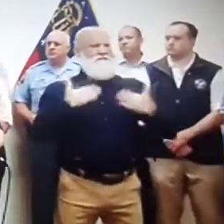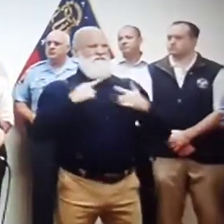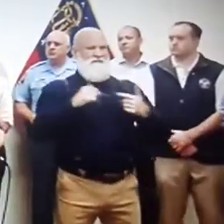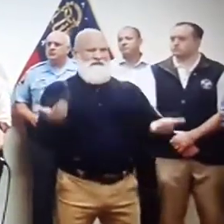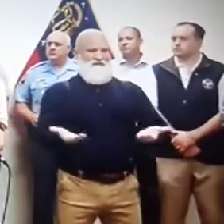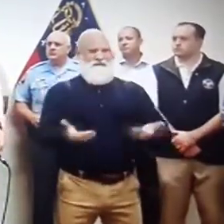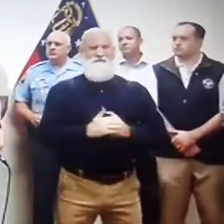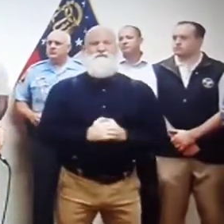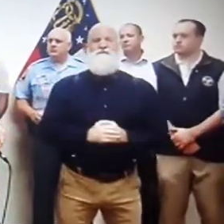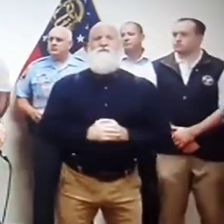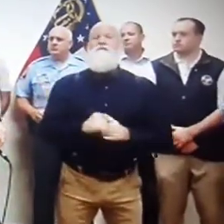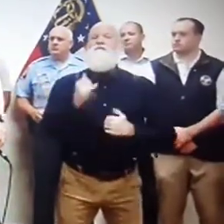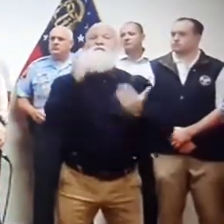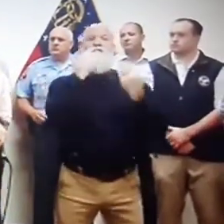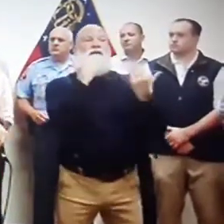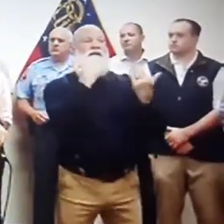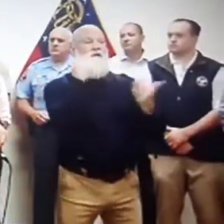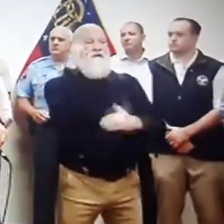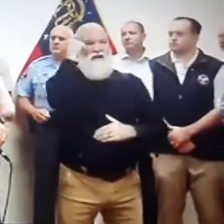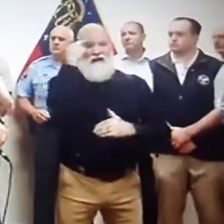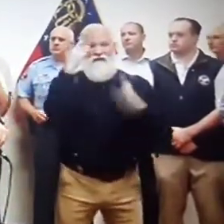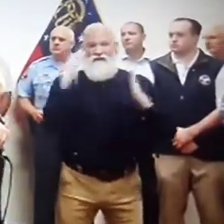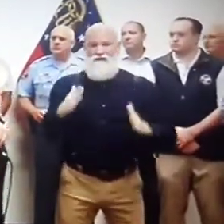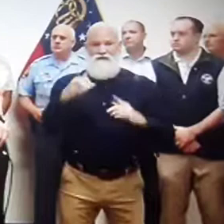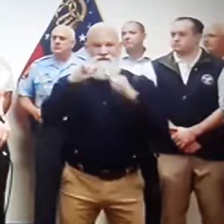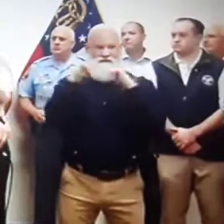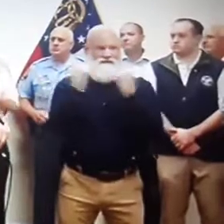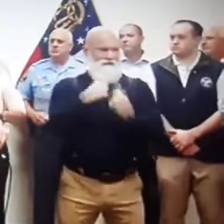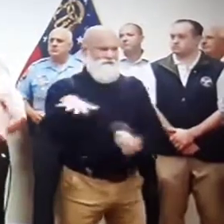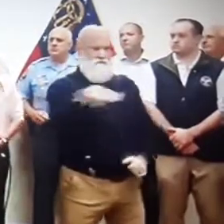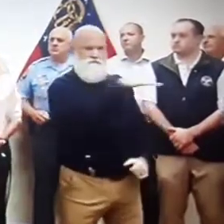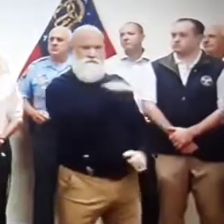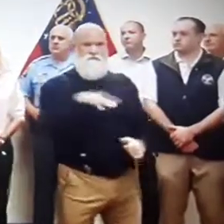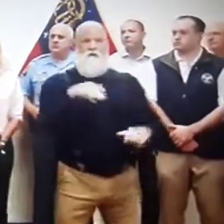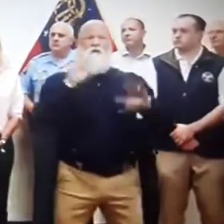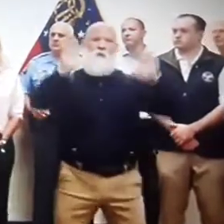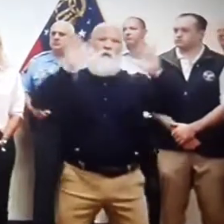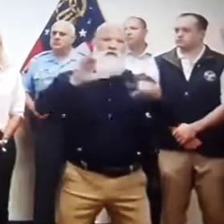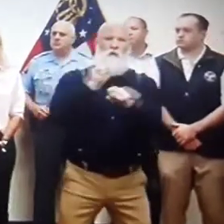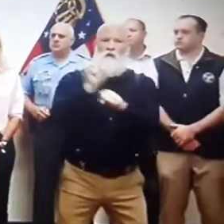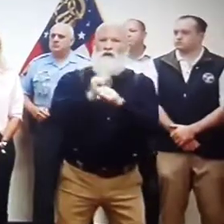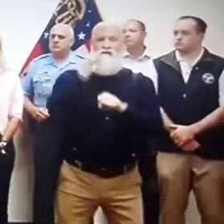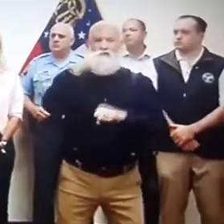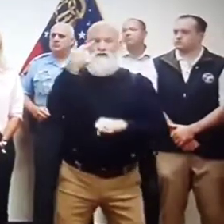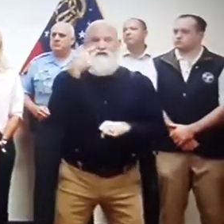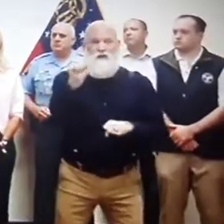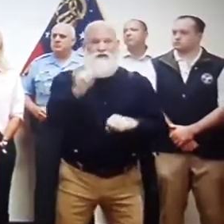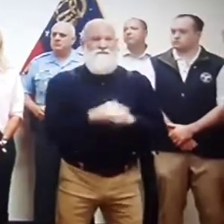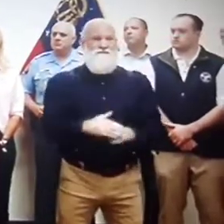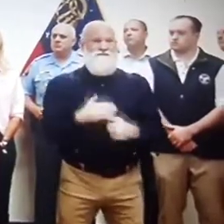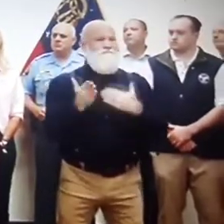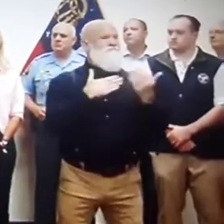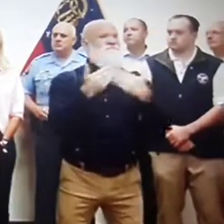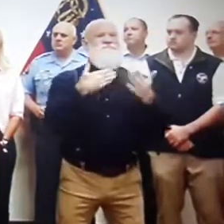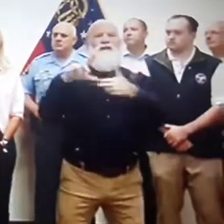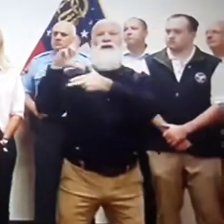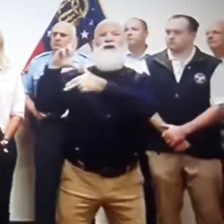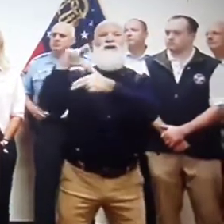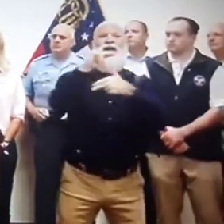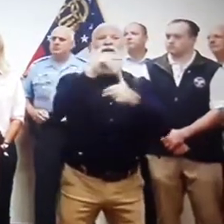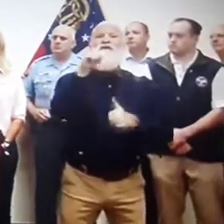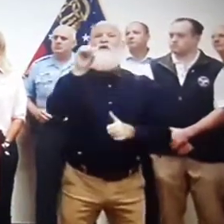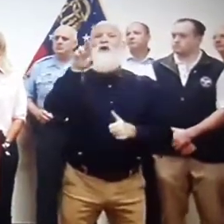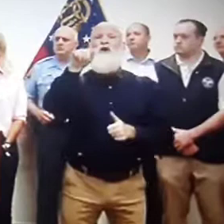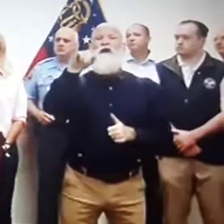Thanks to the governor's team for the great work to get Georgia ready for whatever Hurricane Dorian brings. I know it's been a